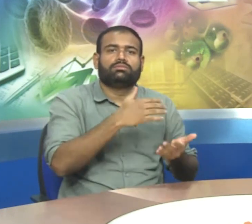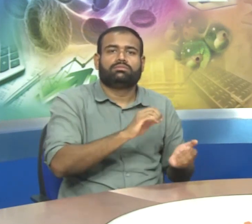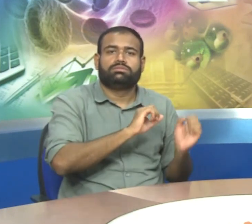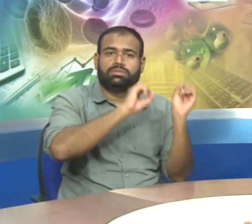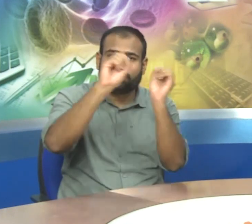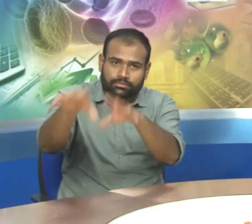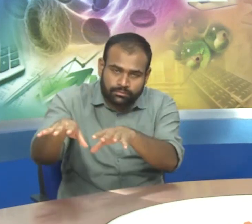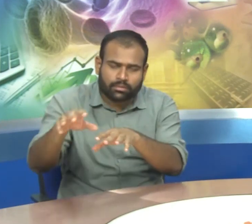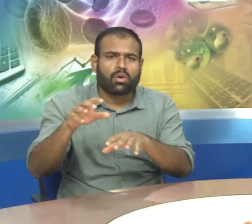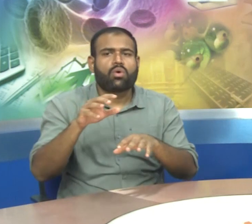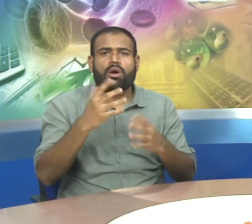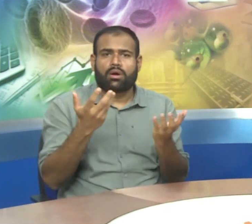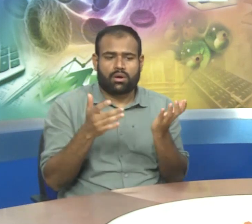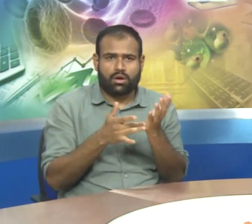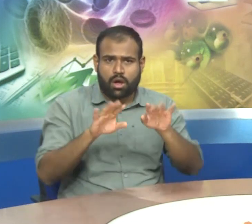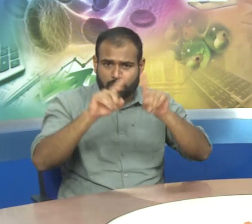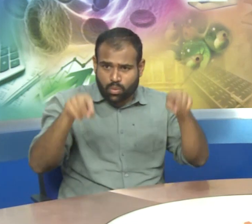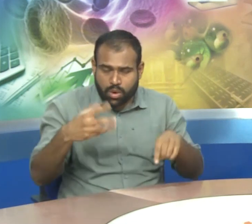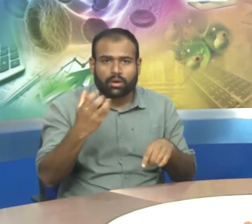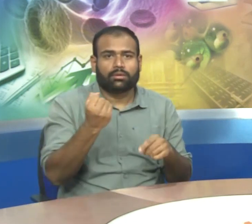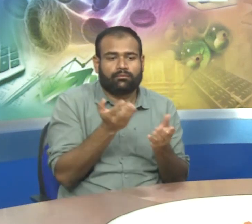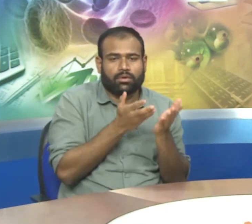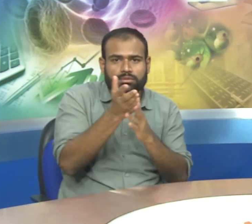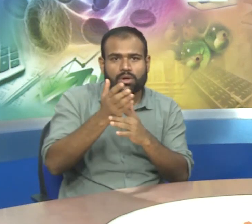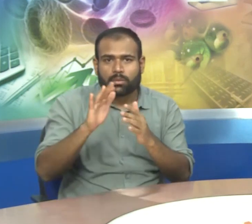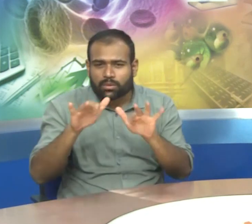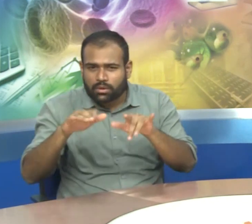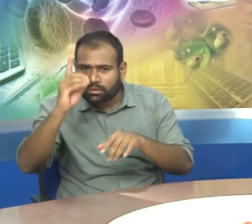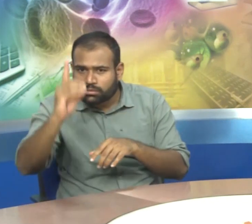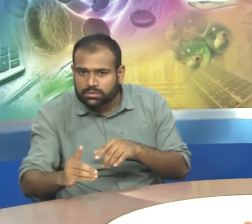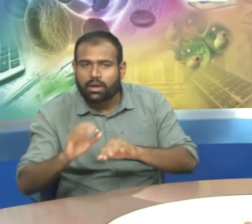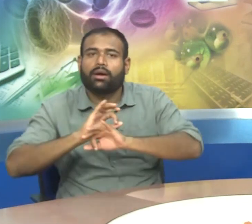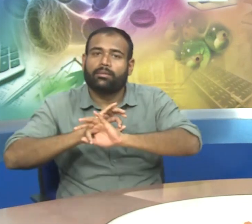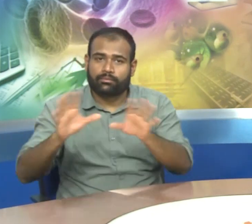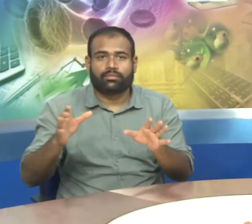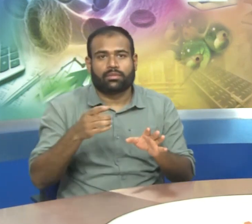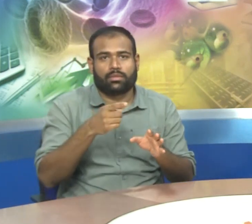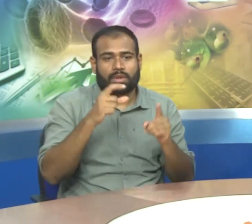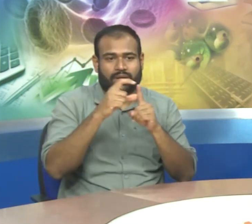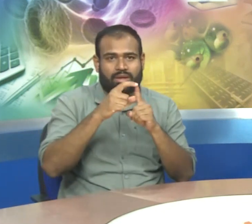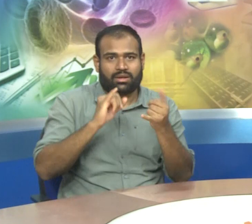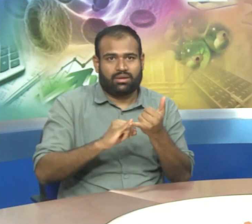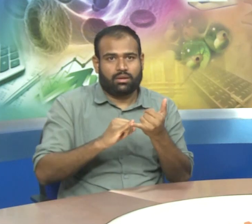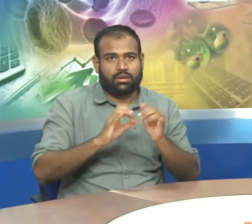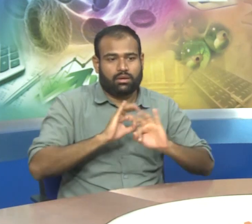copy in print or non-print form, irrespective of its location.